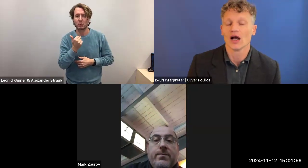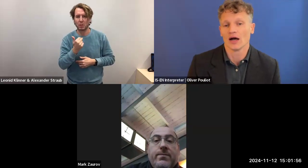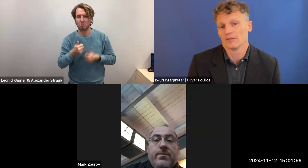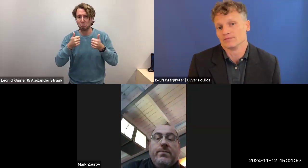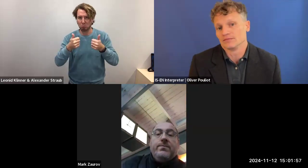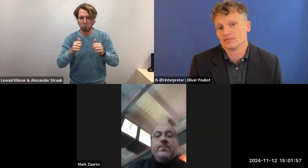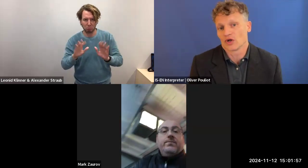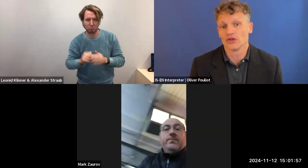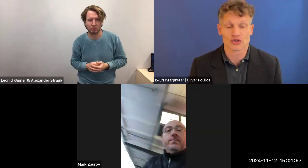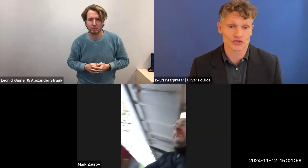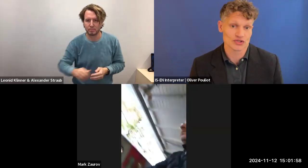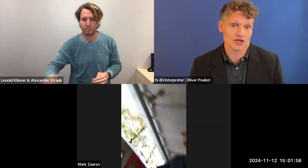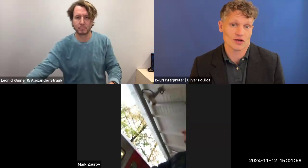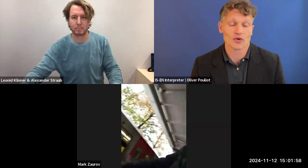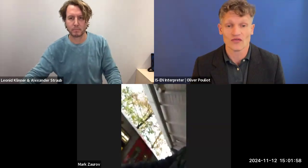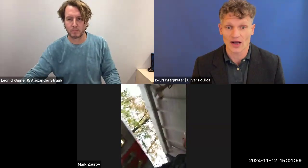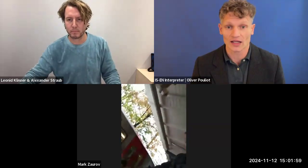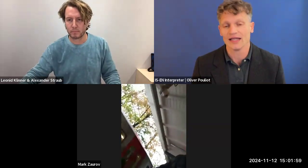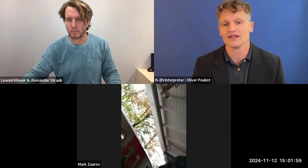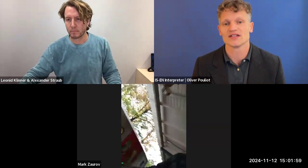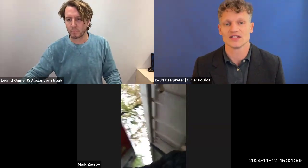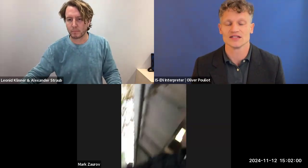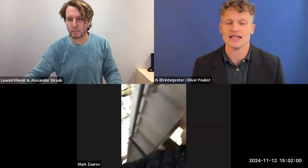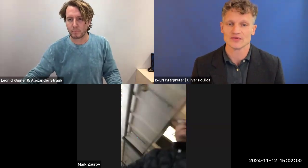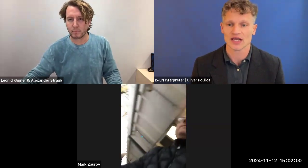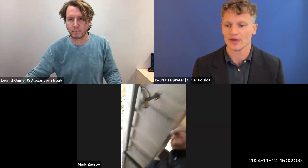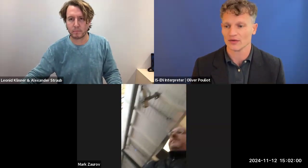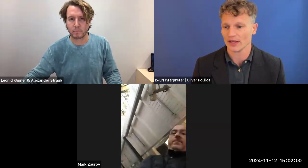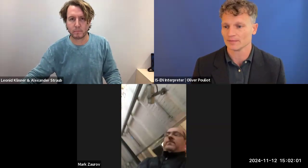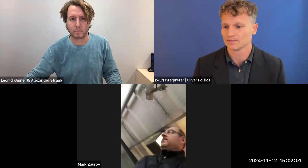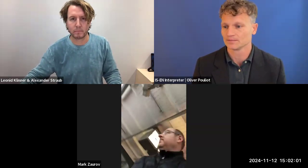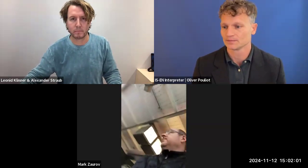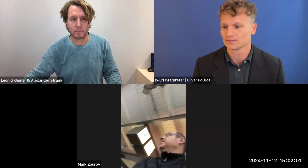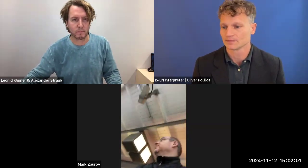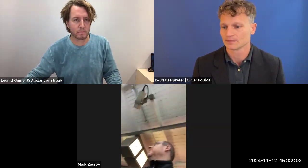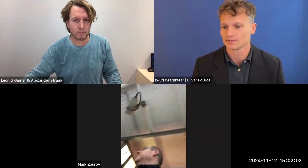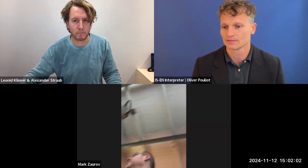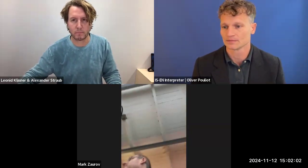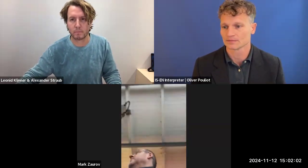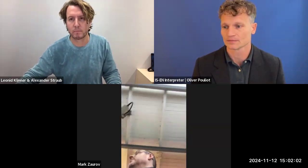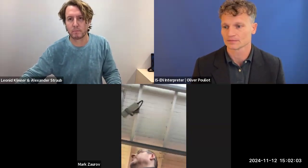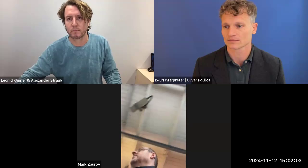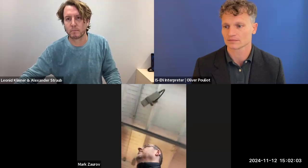know Gunter's profile, and this is his name sign, by the way.